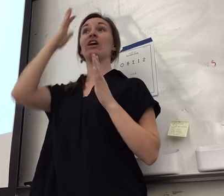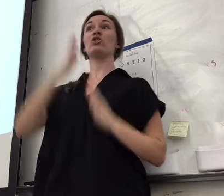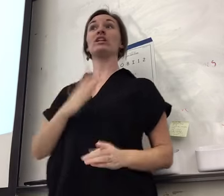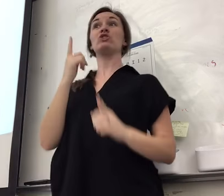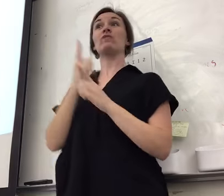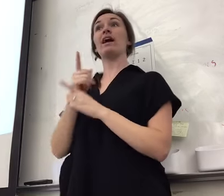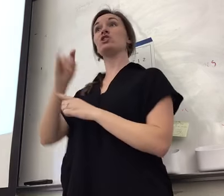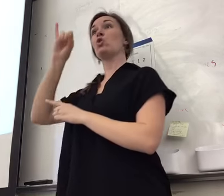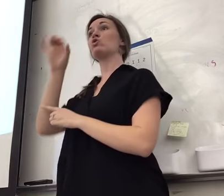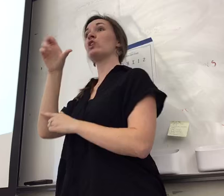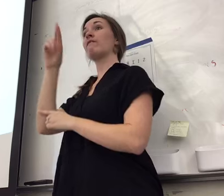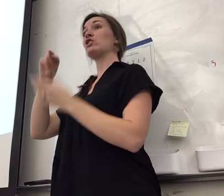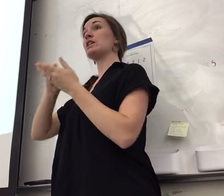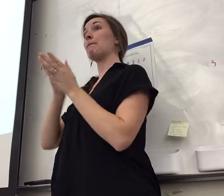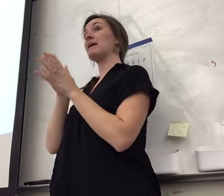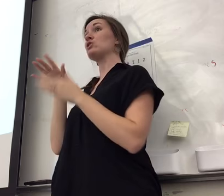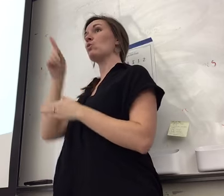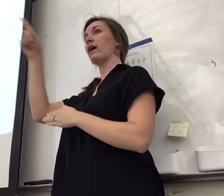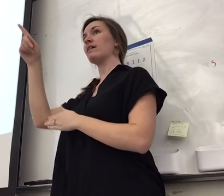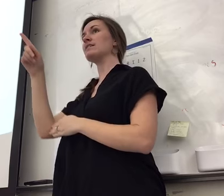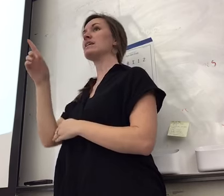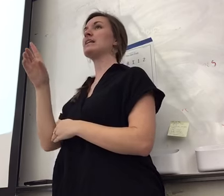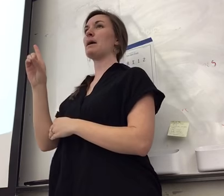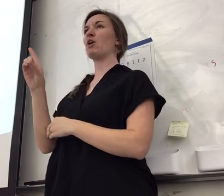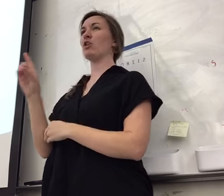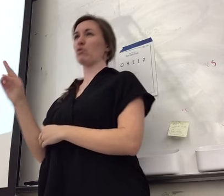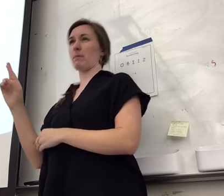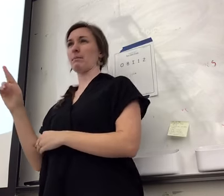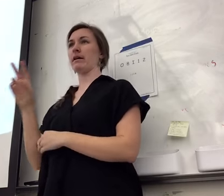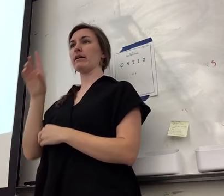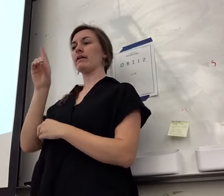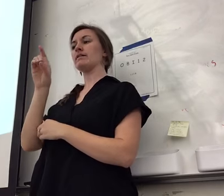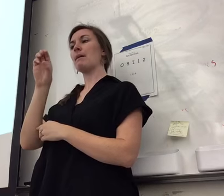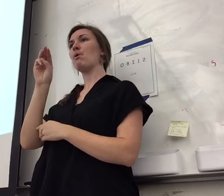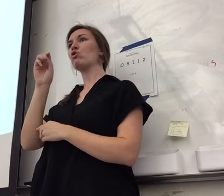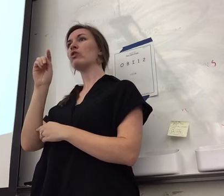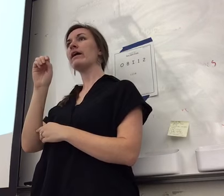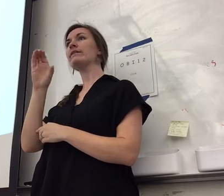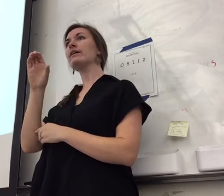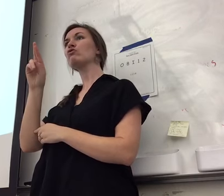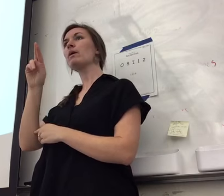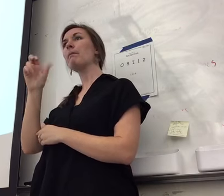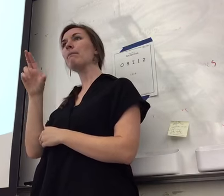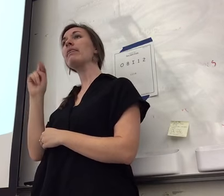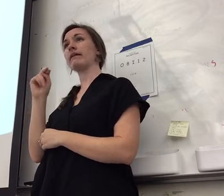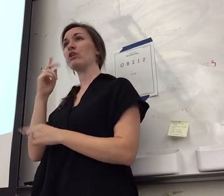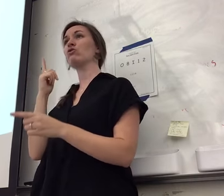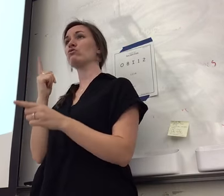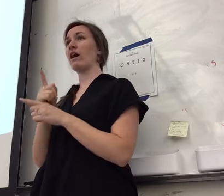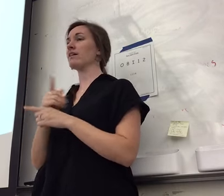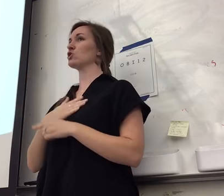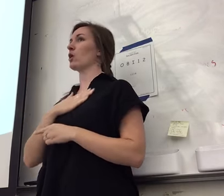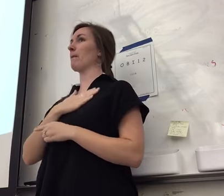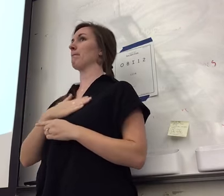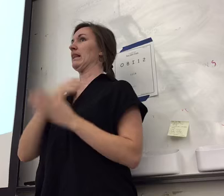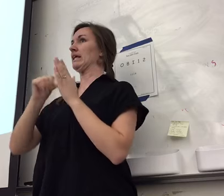a Democratic Republican, which is on your first line. Please highlight Democratic Republican so that